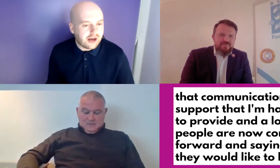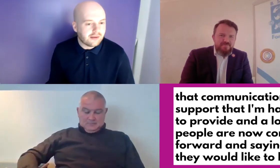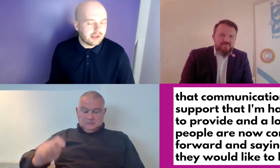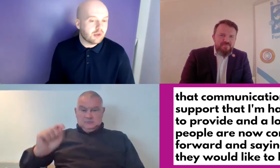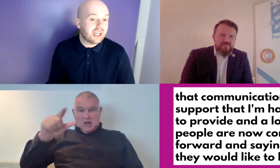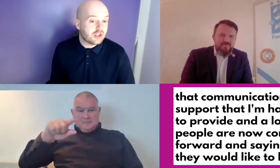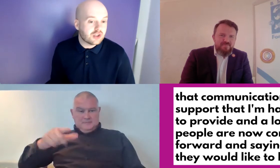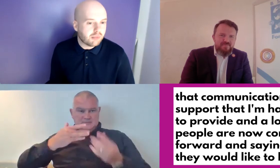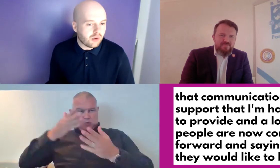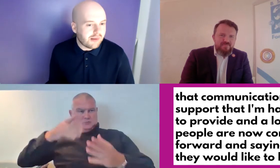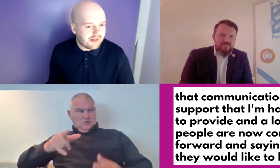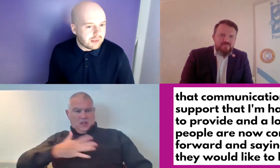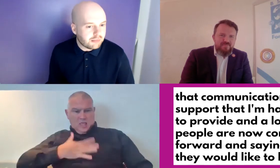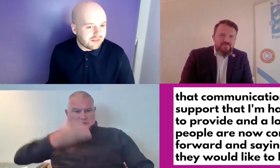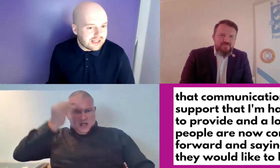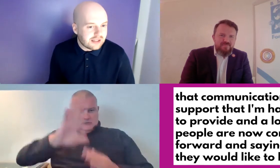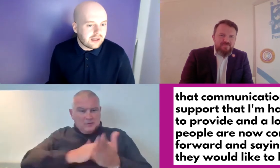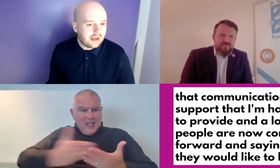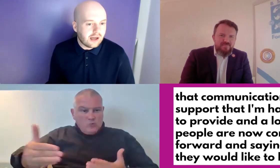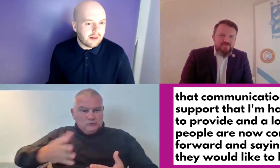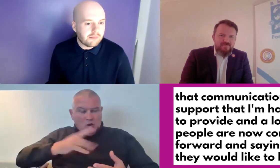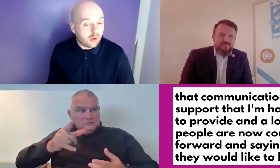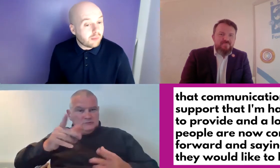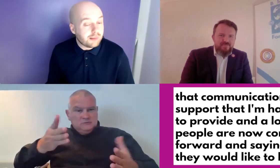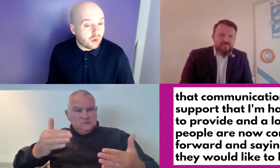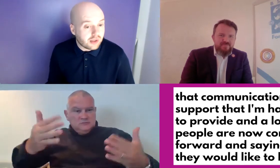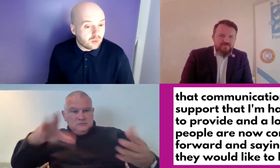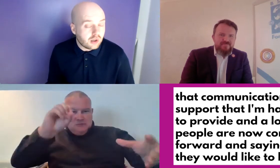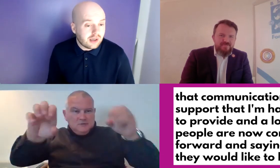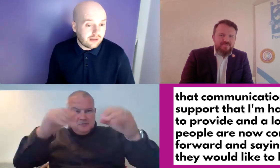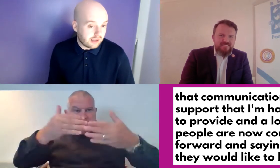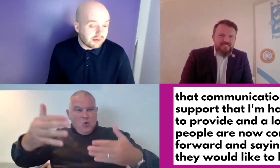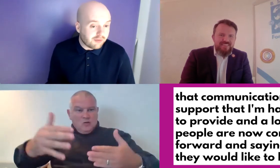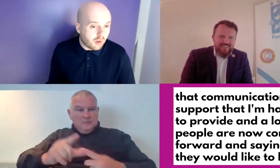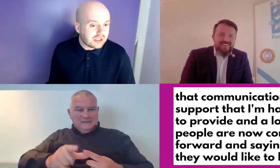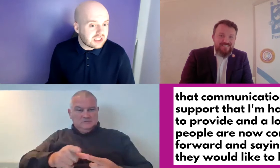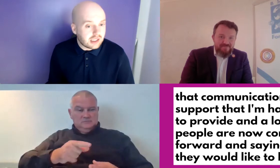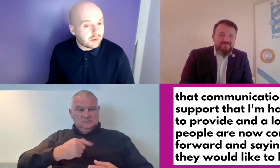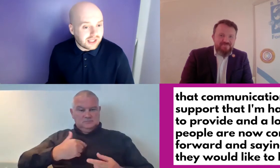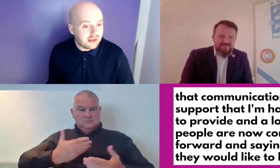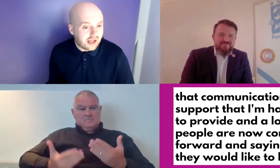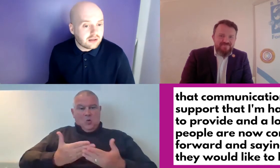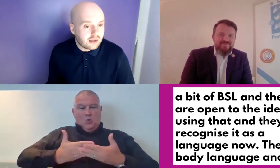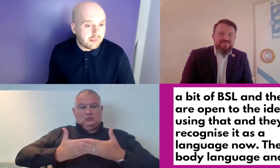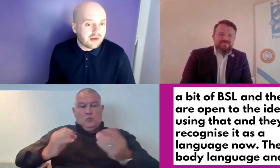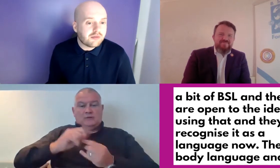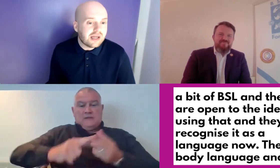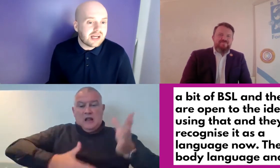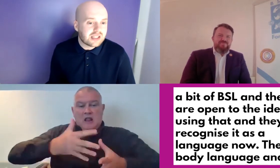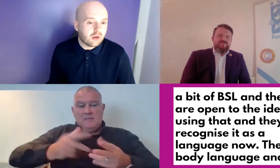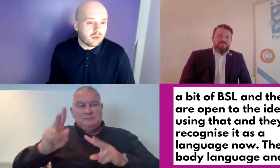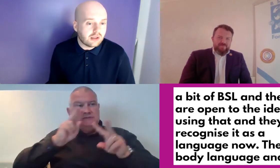on that communication support that I'm having to provide. A lot of people are now coming forward and saying they would like to learn a bit